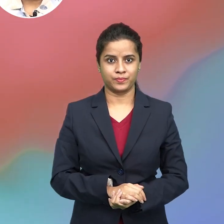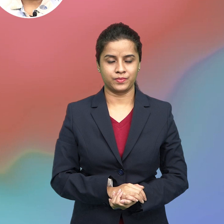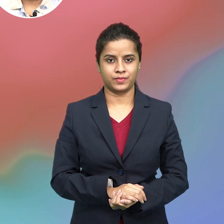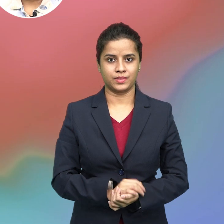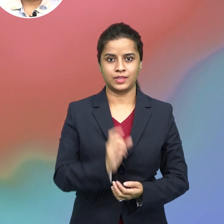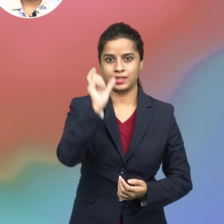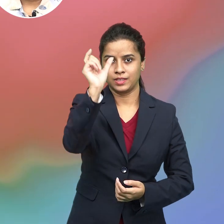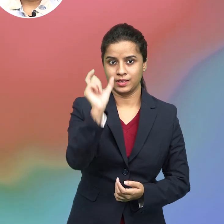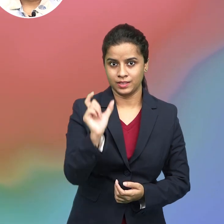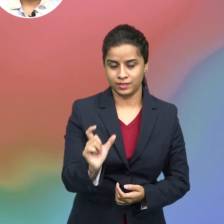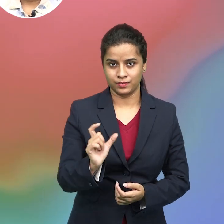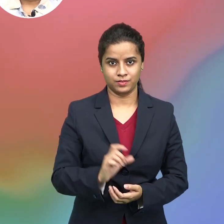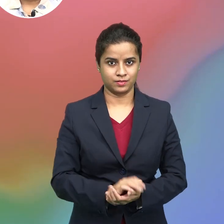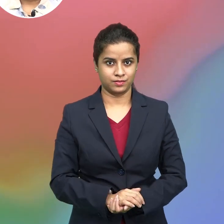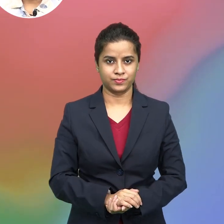Keywords: